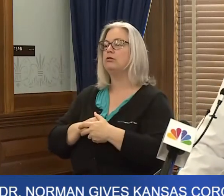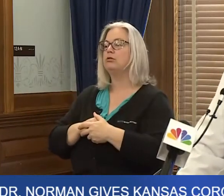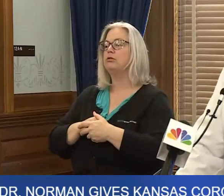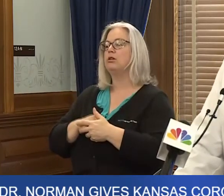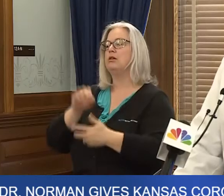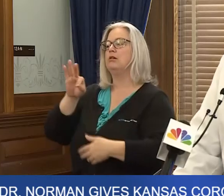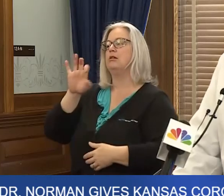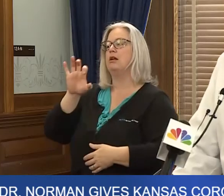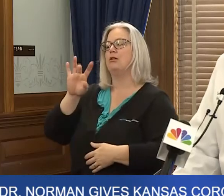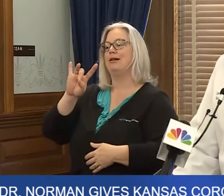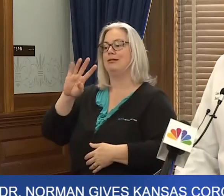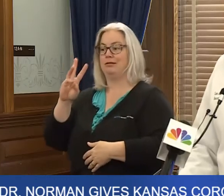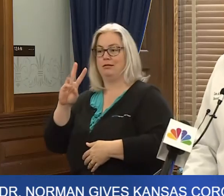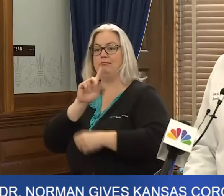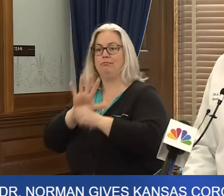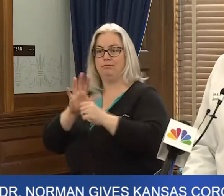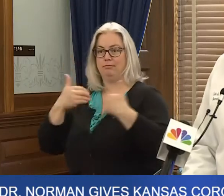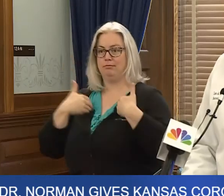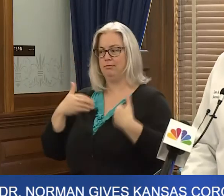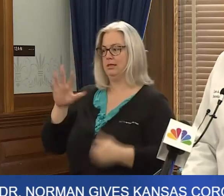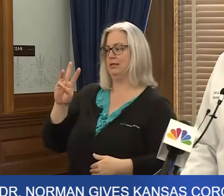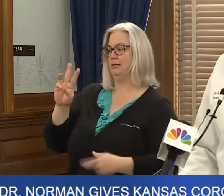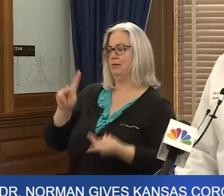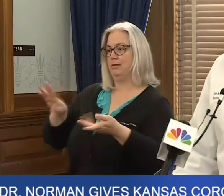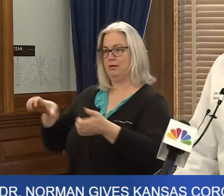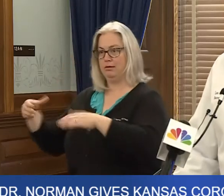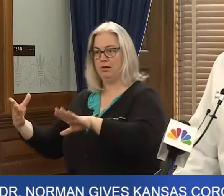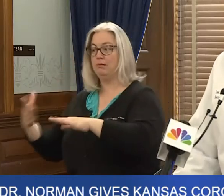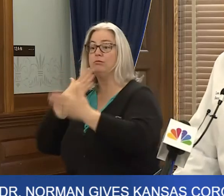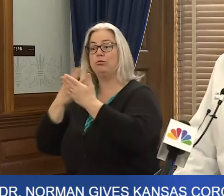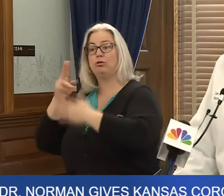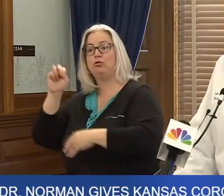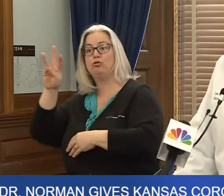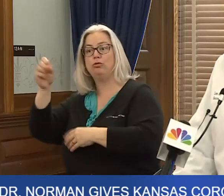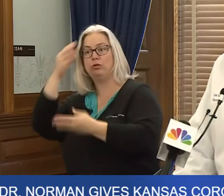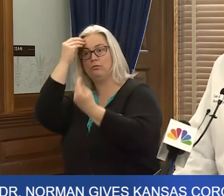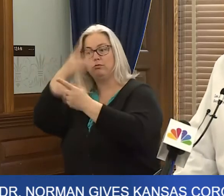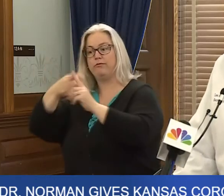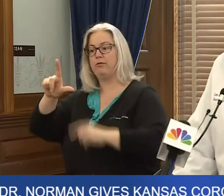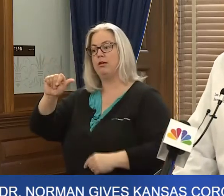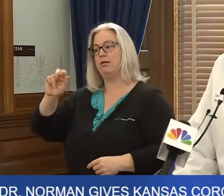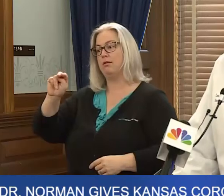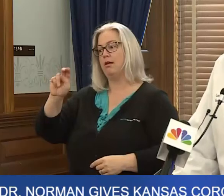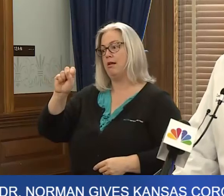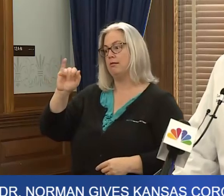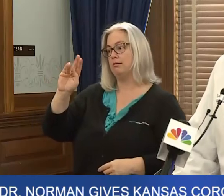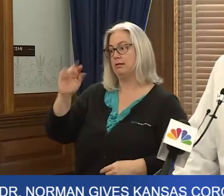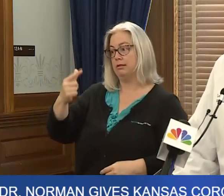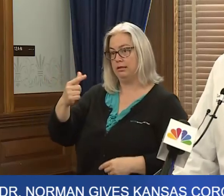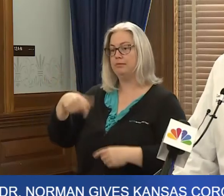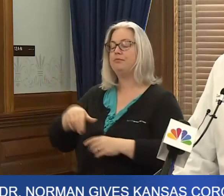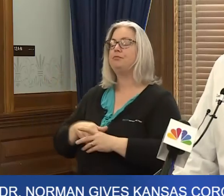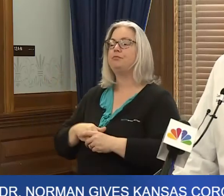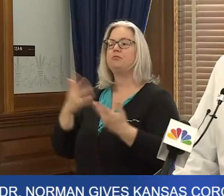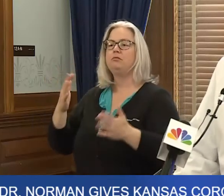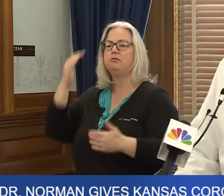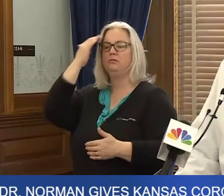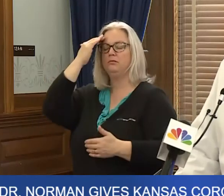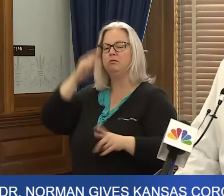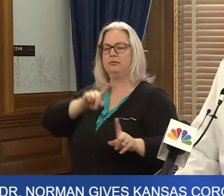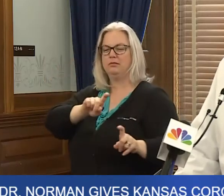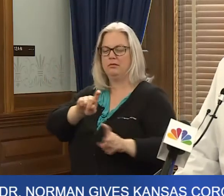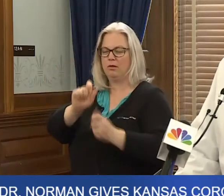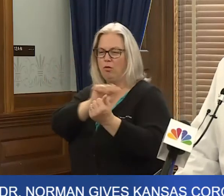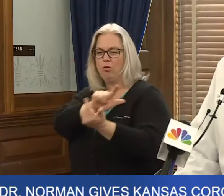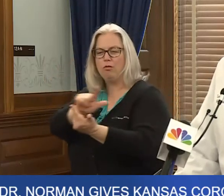for 986 cases and 6 deaths. Some good news to report from Lansing. We, as you know, have tested